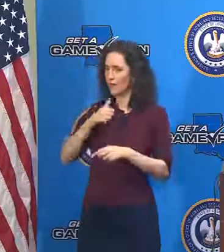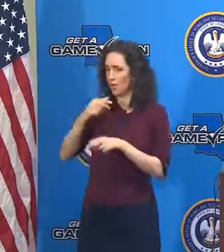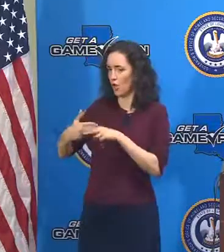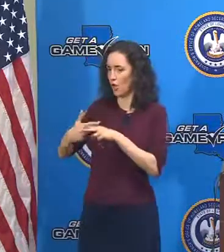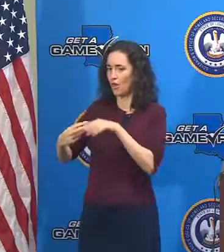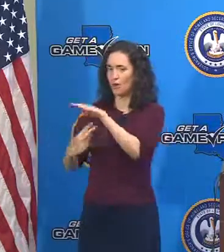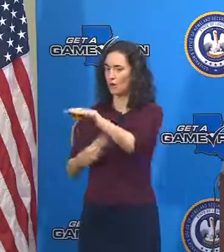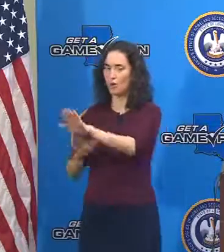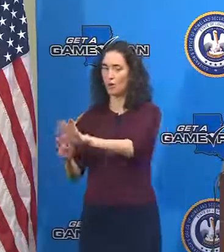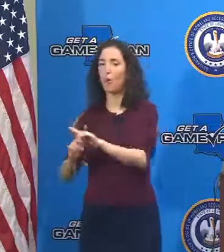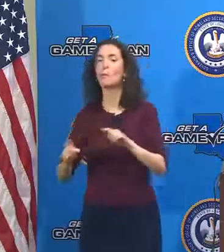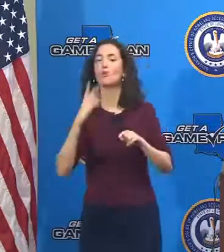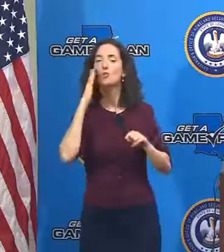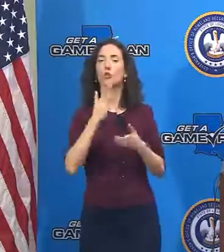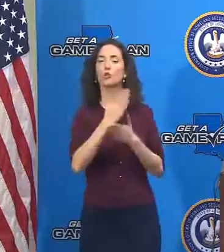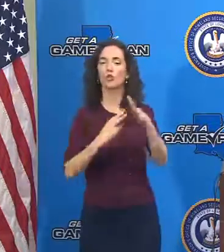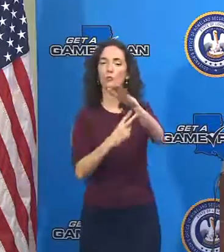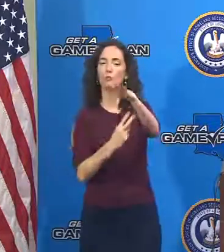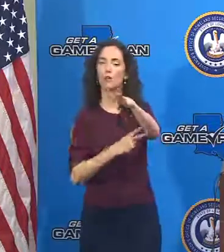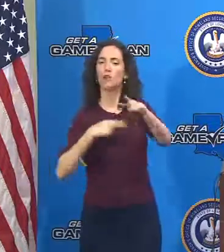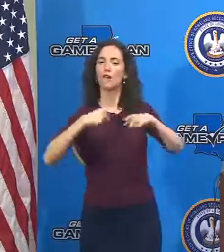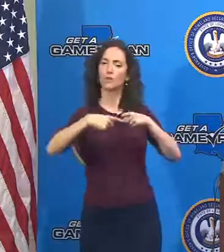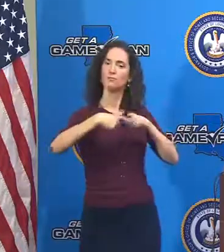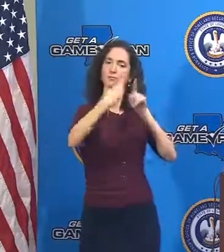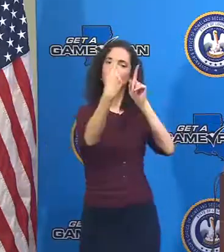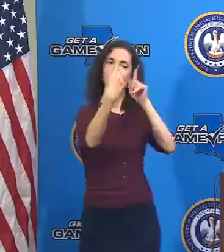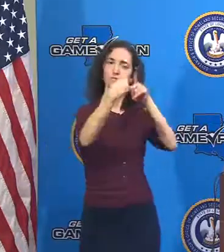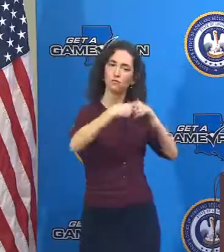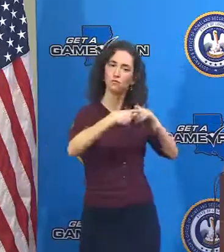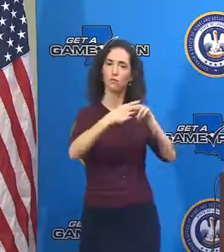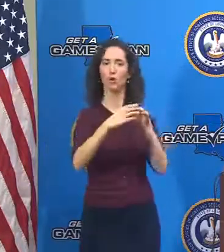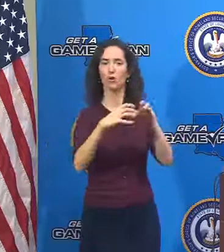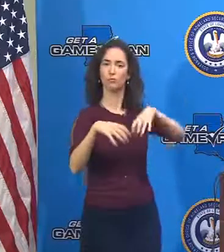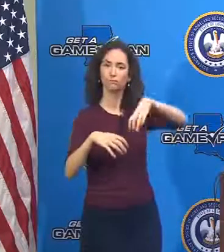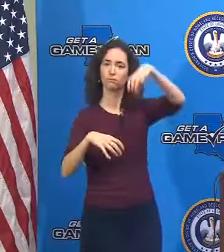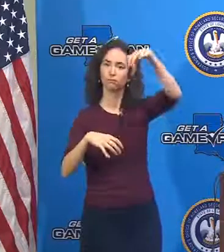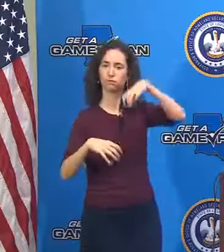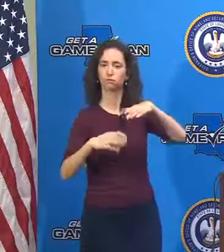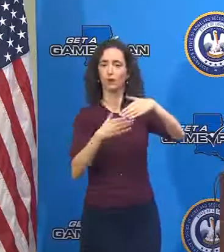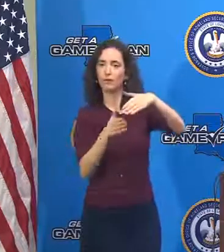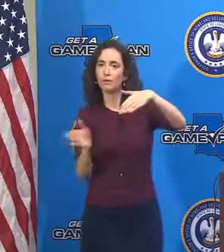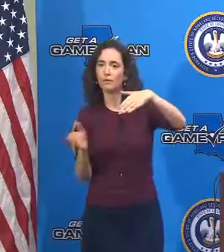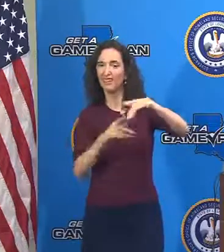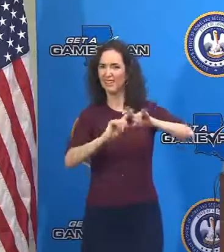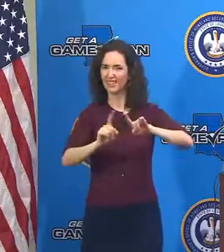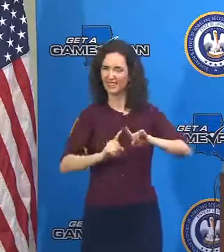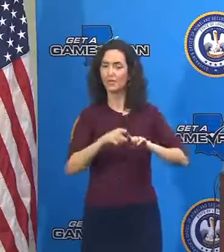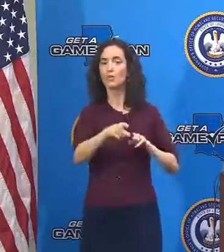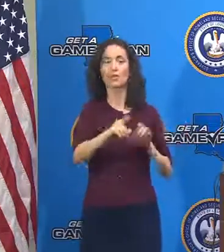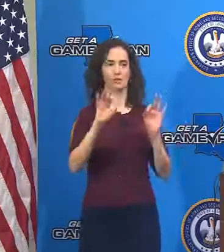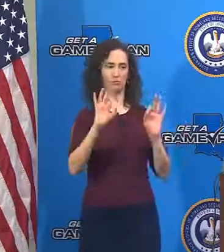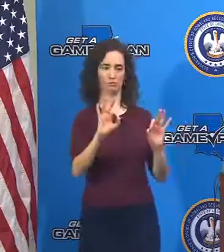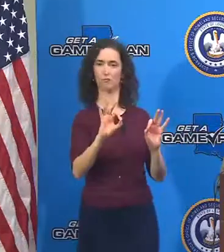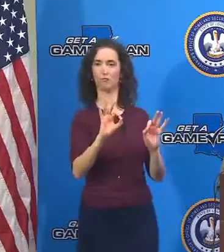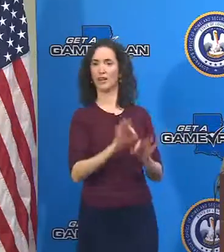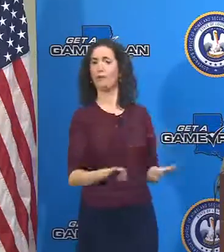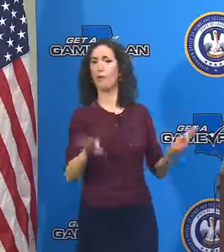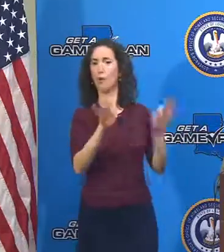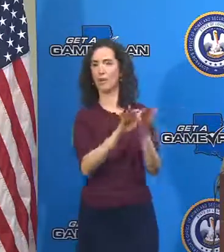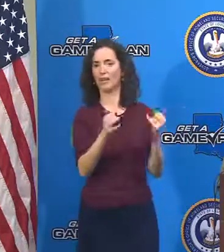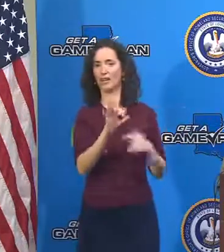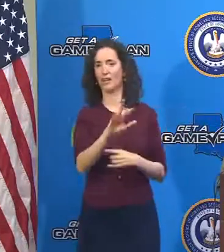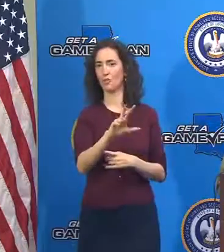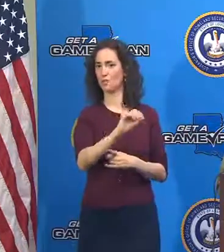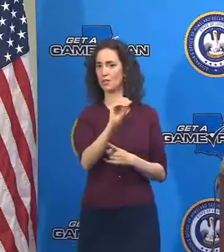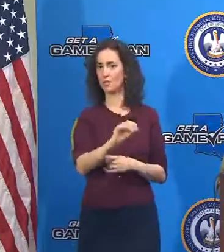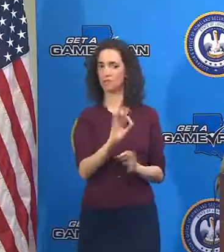seat properly, and so that requires some effort, in addition to a number of the electrical units going underwater. And then signals, a very